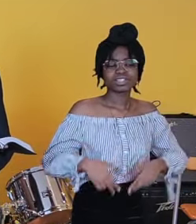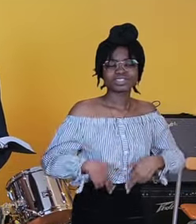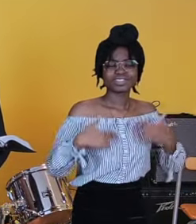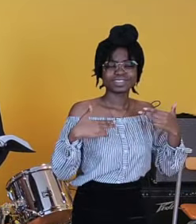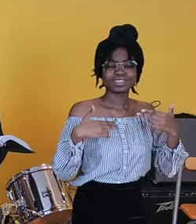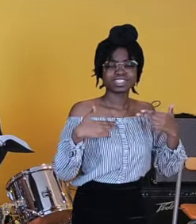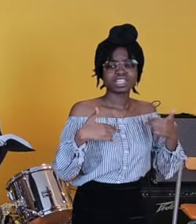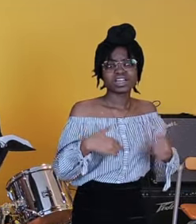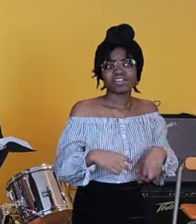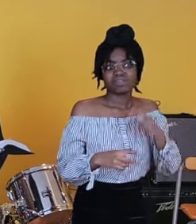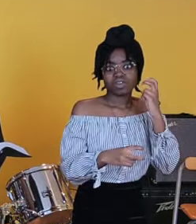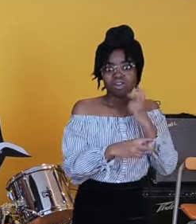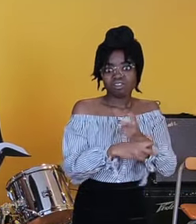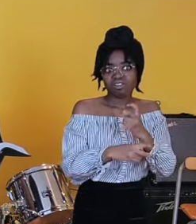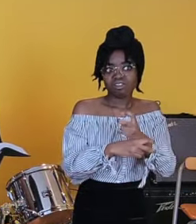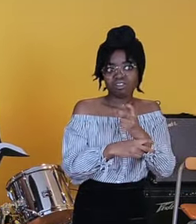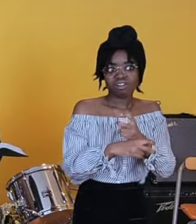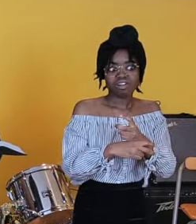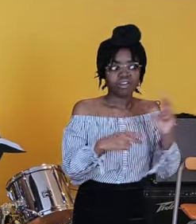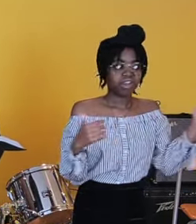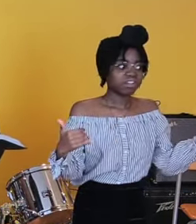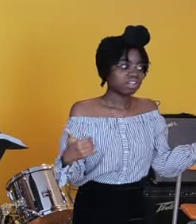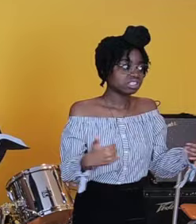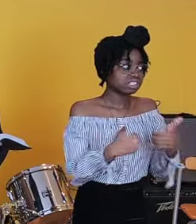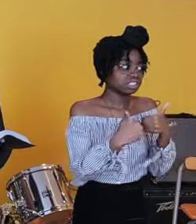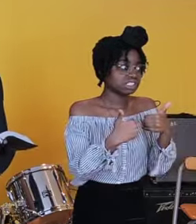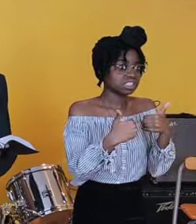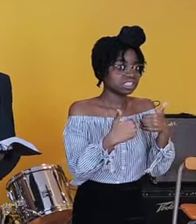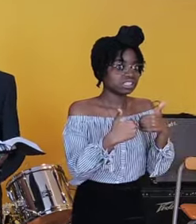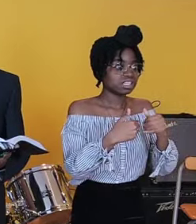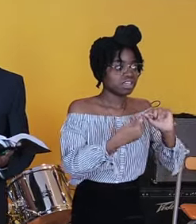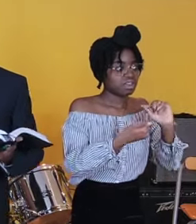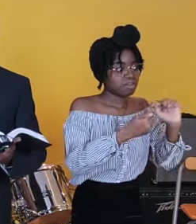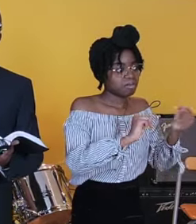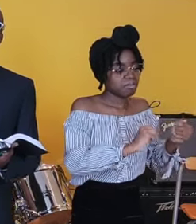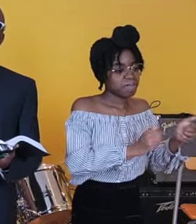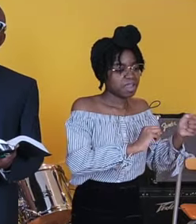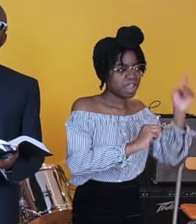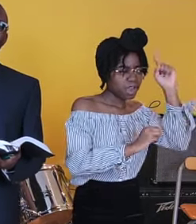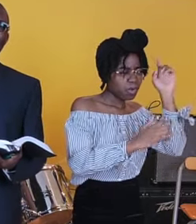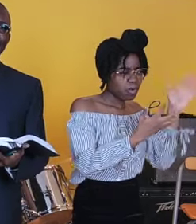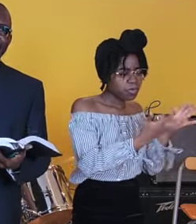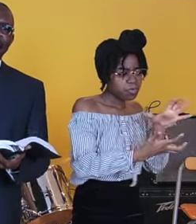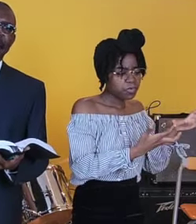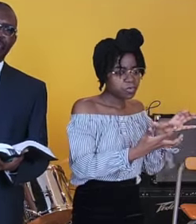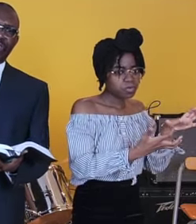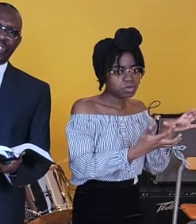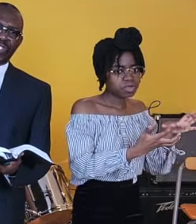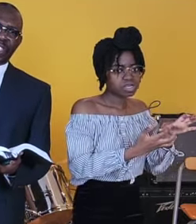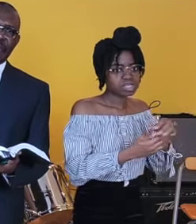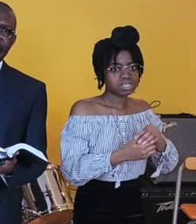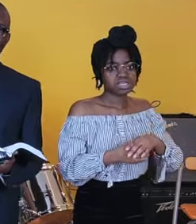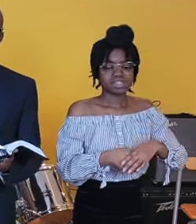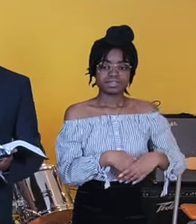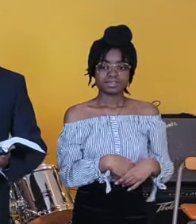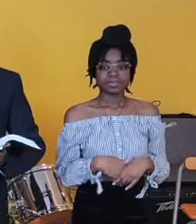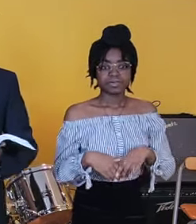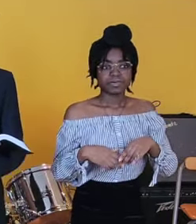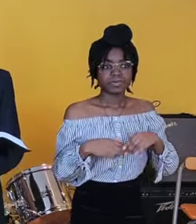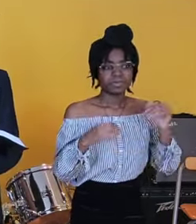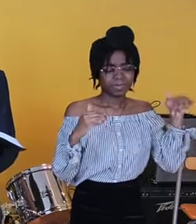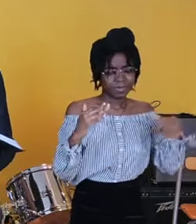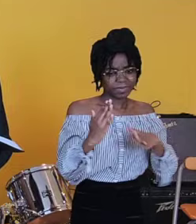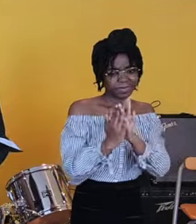difficulties, challenges, pain, confusion, godlessness that we